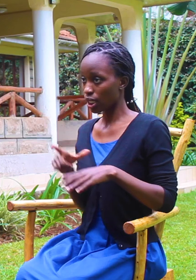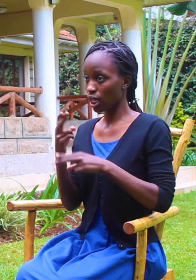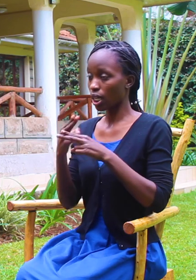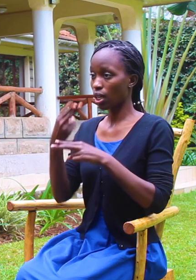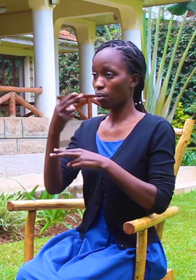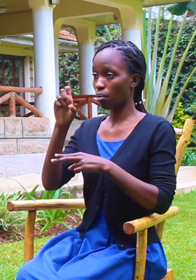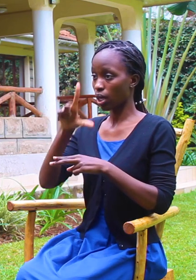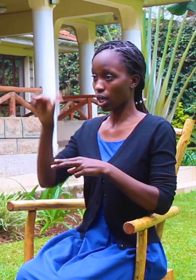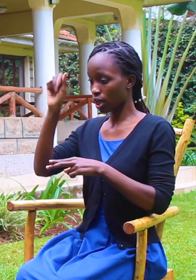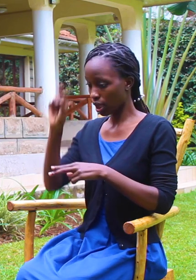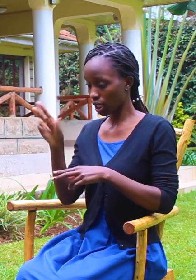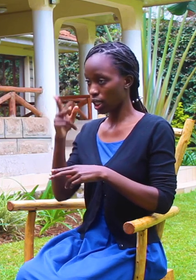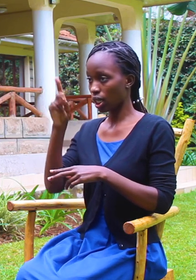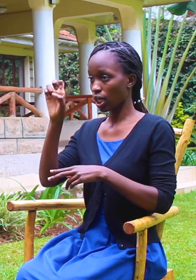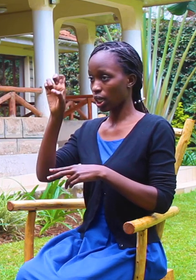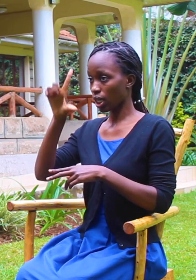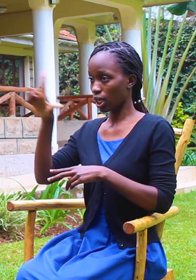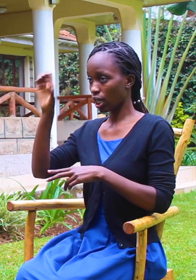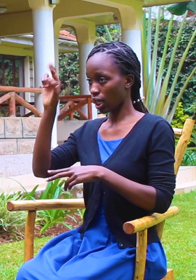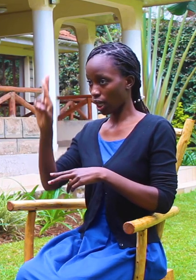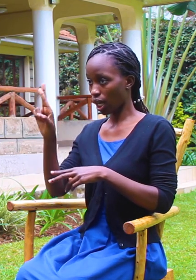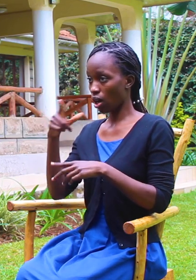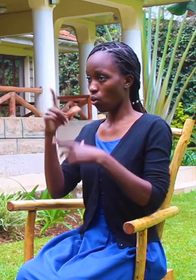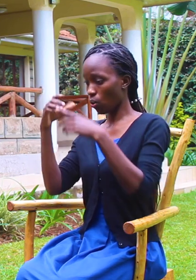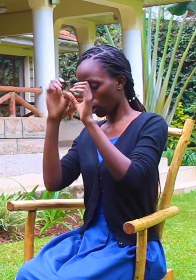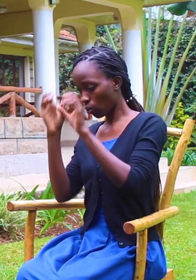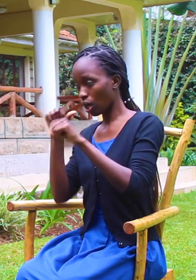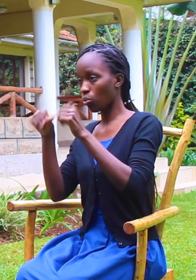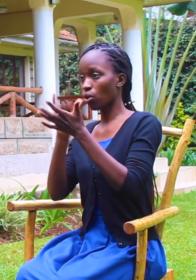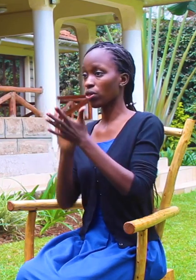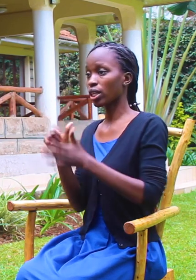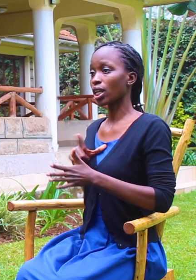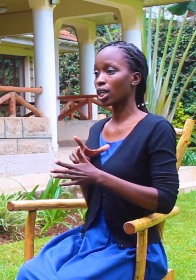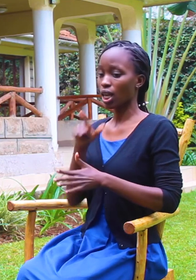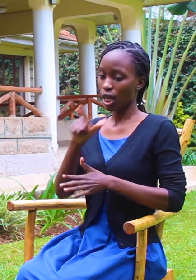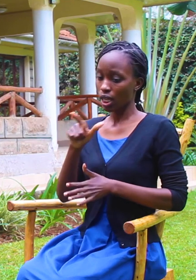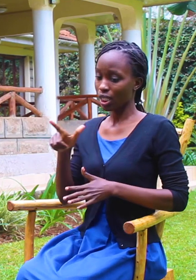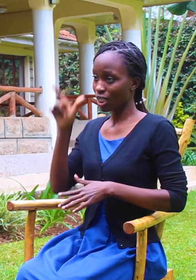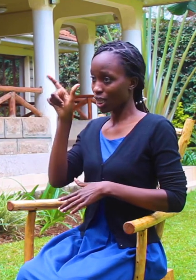Go and Google about Helen Keller. Helen Keller was deaf,